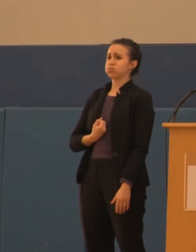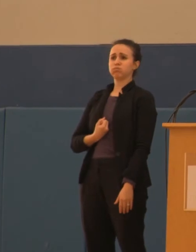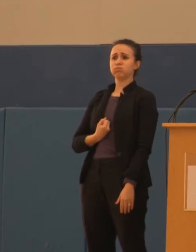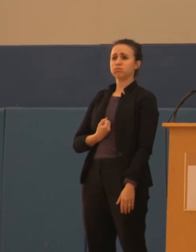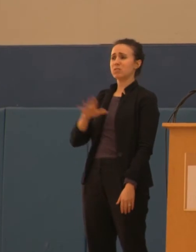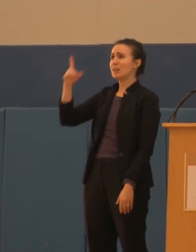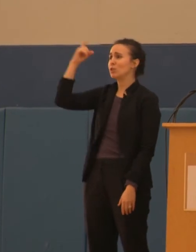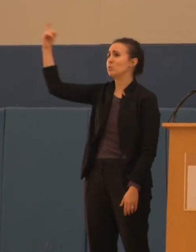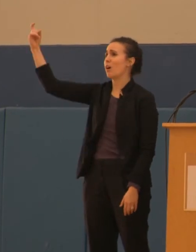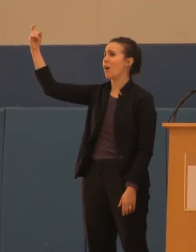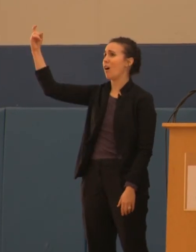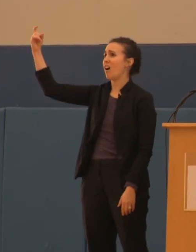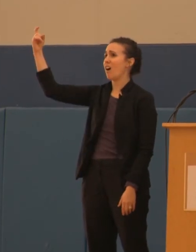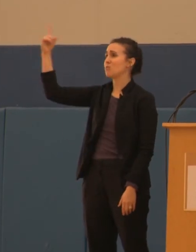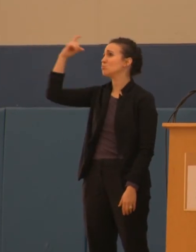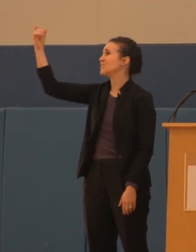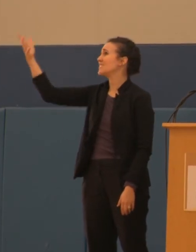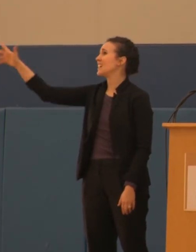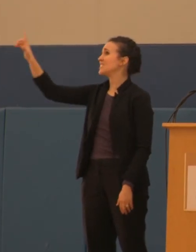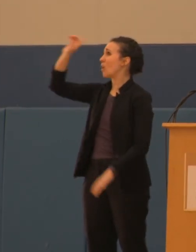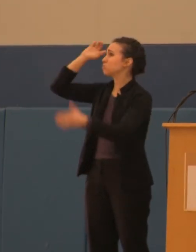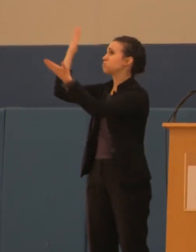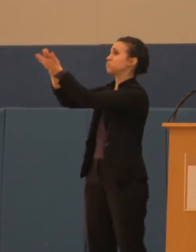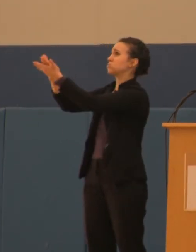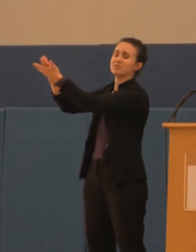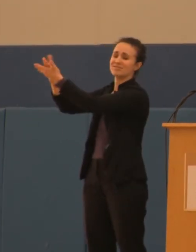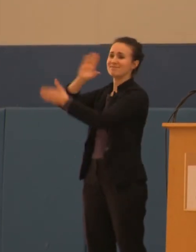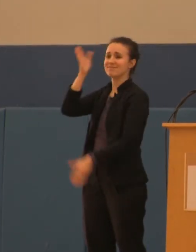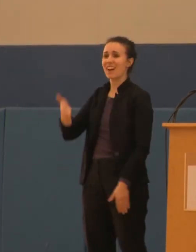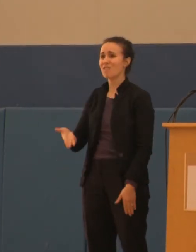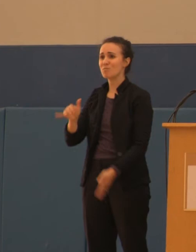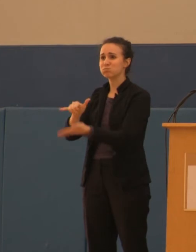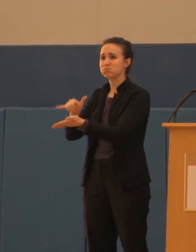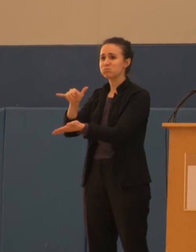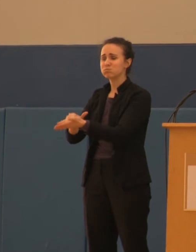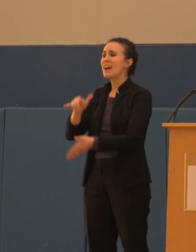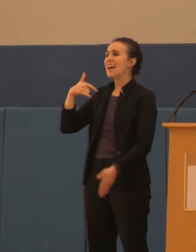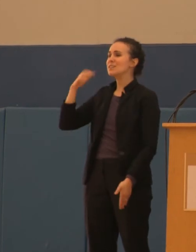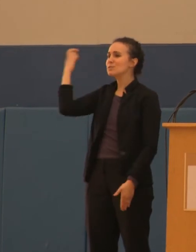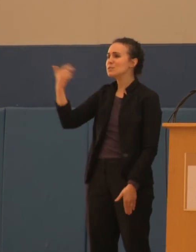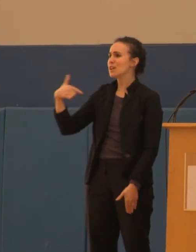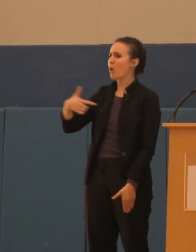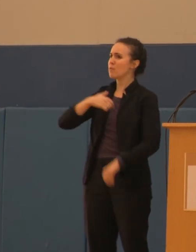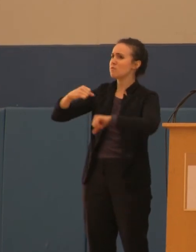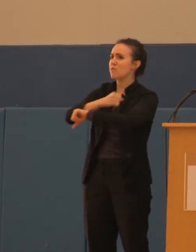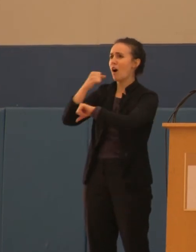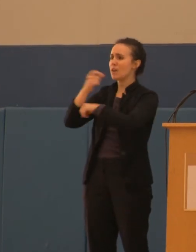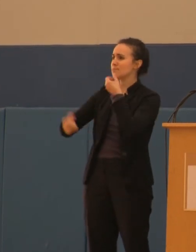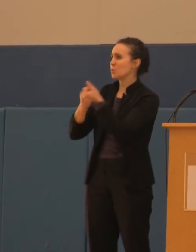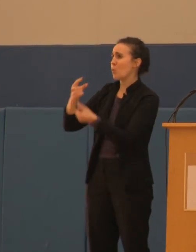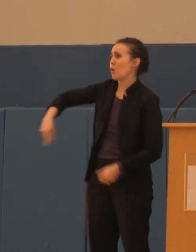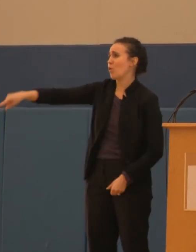their dreams will only remain dreams. And that's why we do this, for those women, and we must